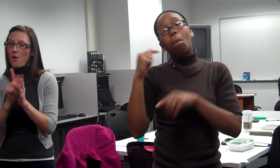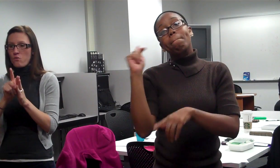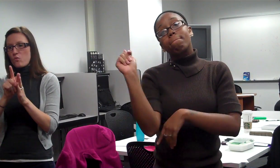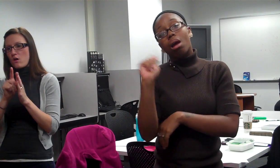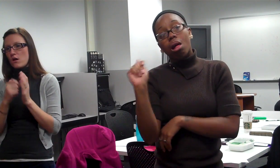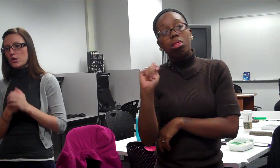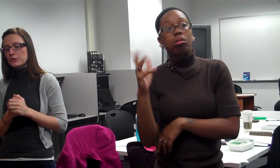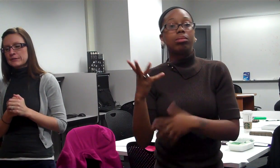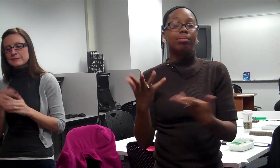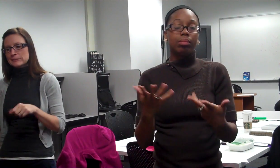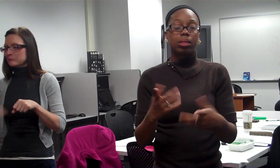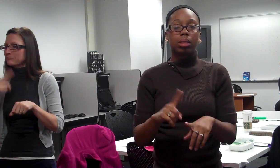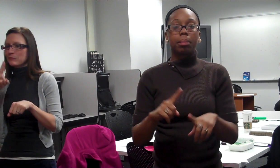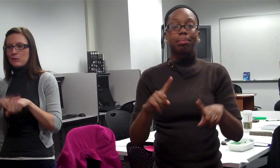normal for our family, unfortunately.